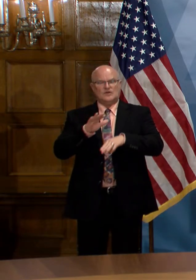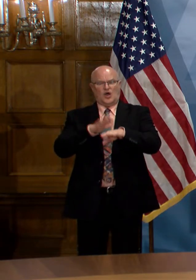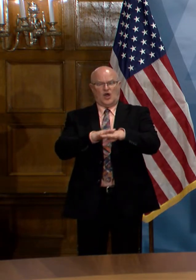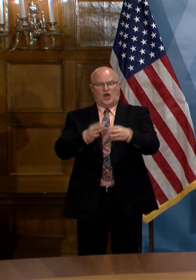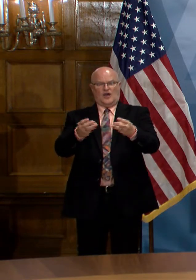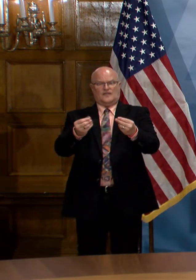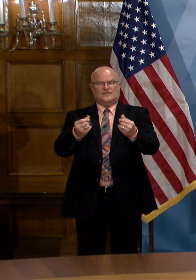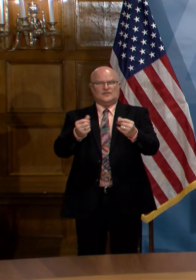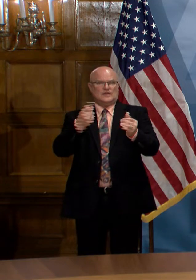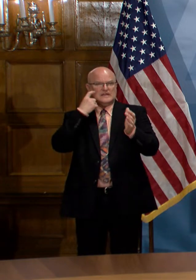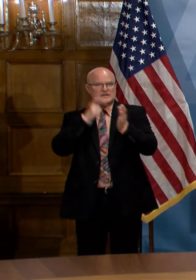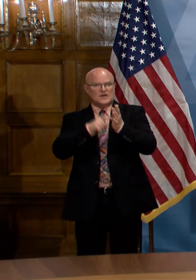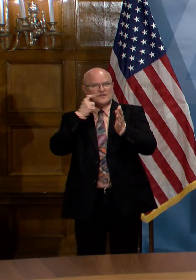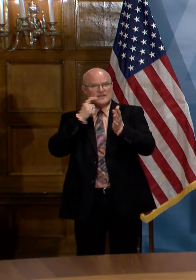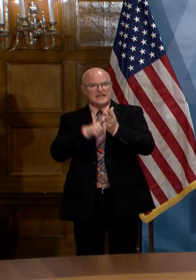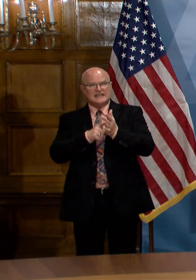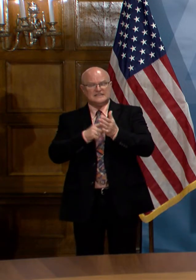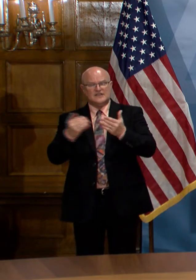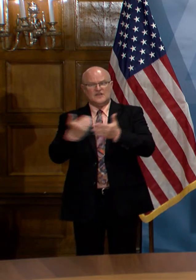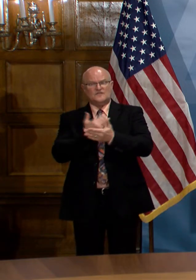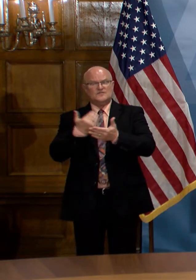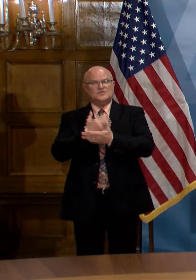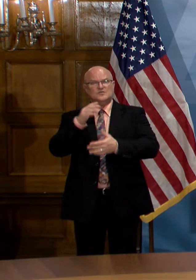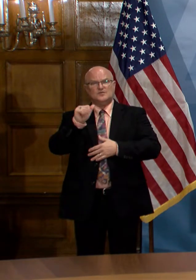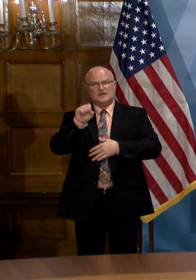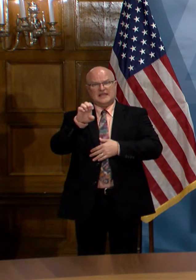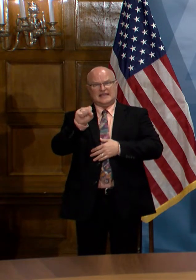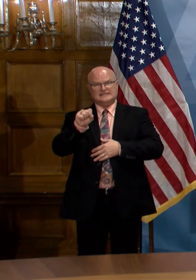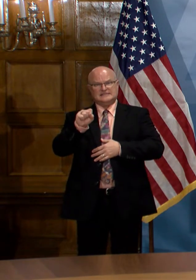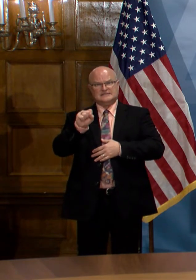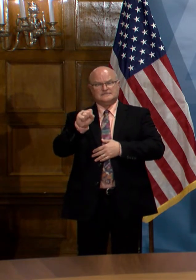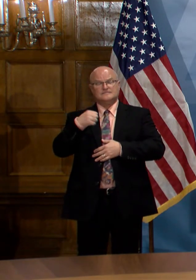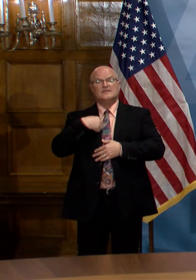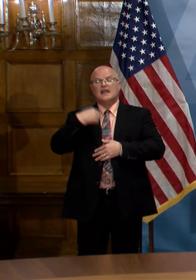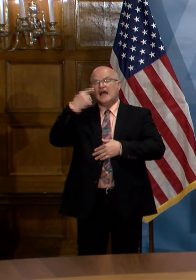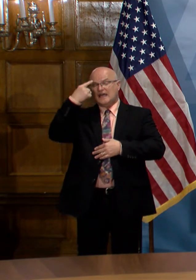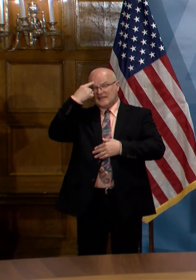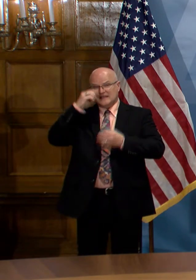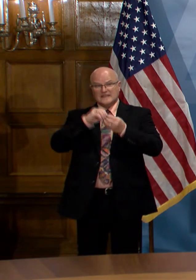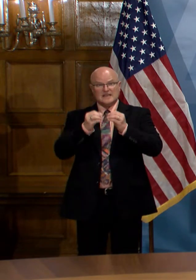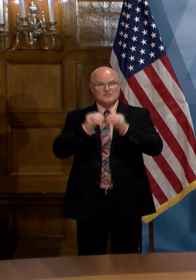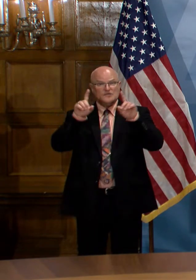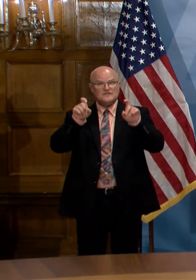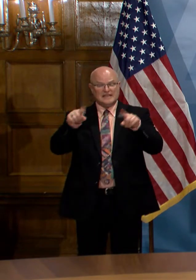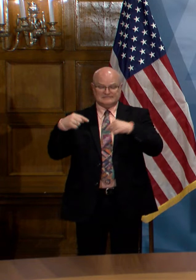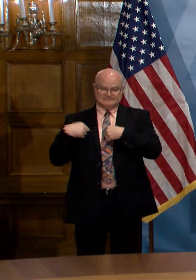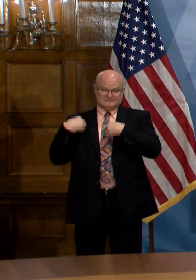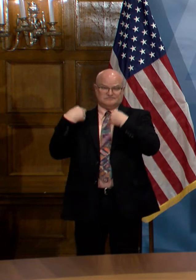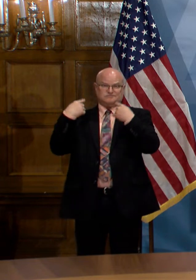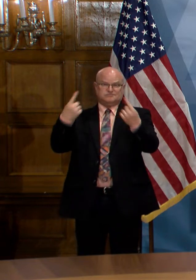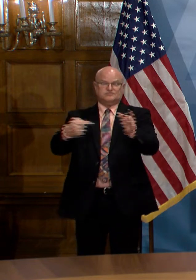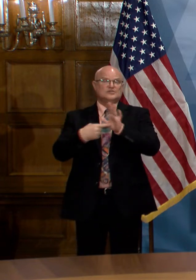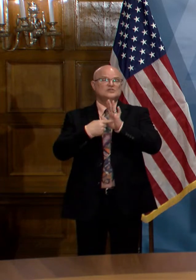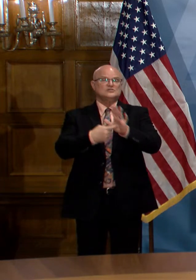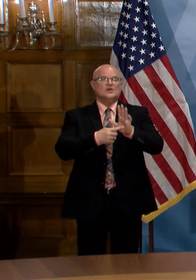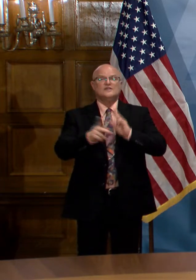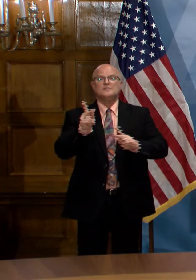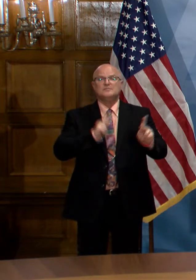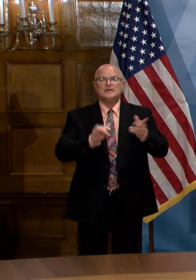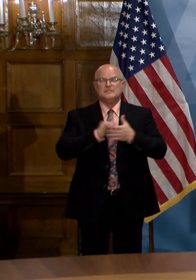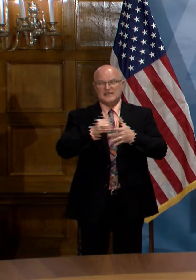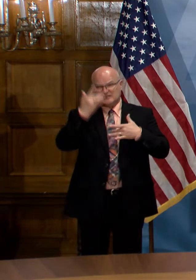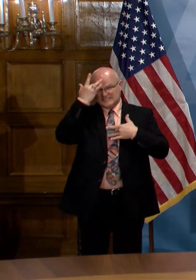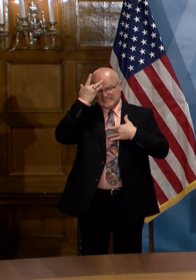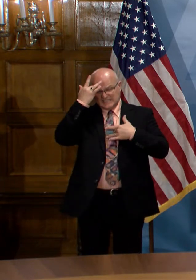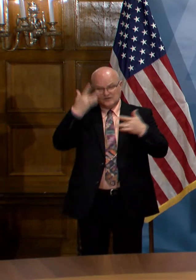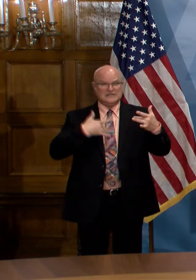on-the-ground notification of the cases. I think that the number of testing that we're doing at this point reflects the number of individuals that are sick